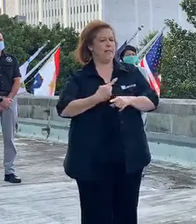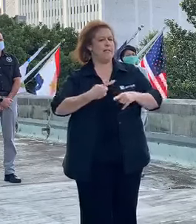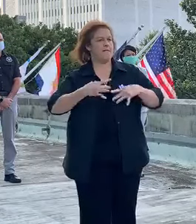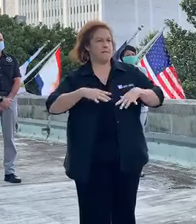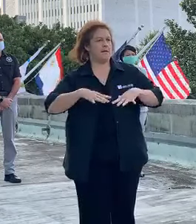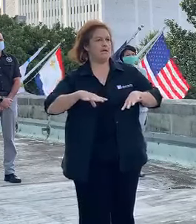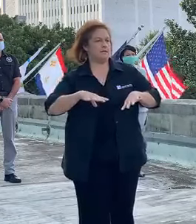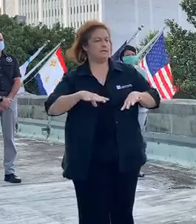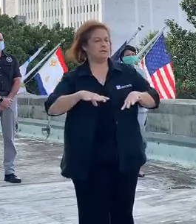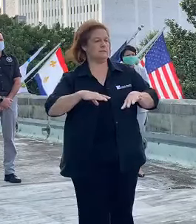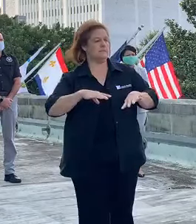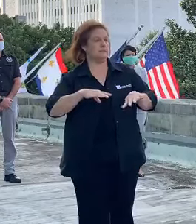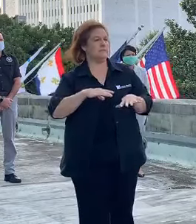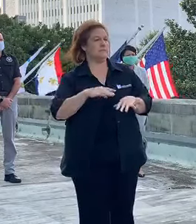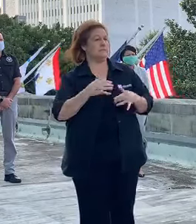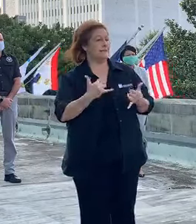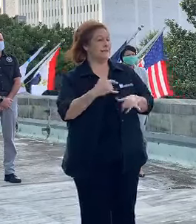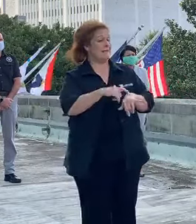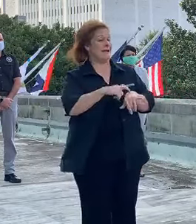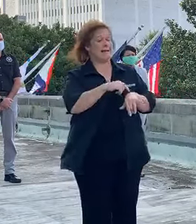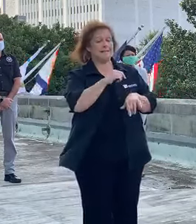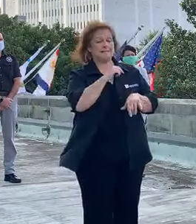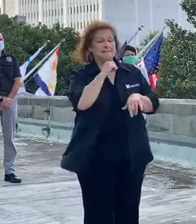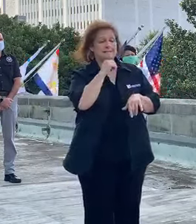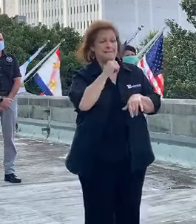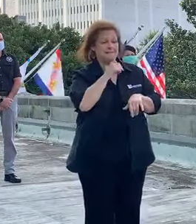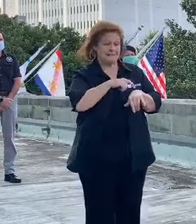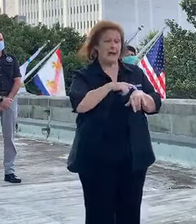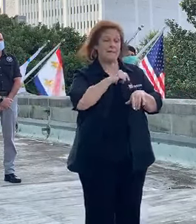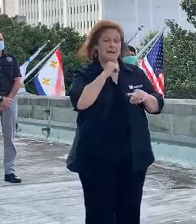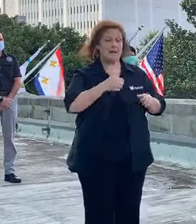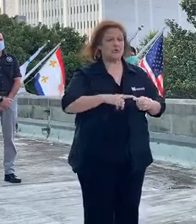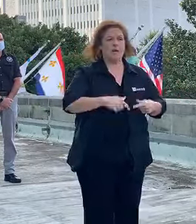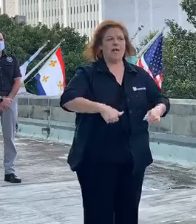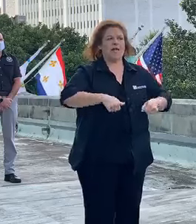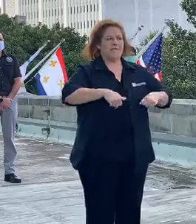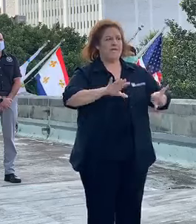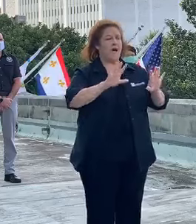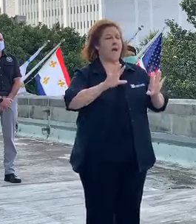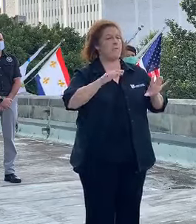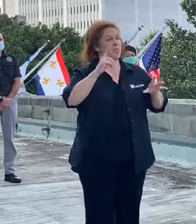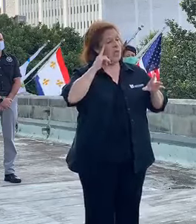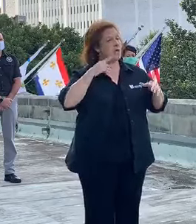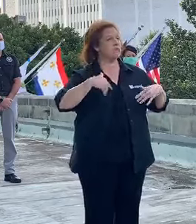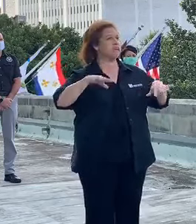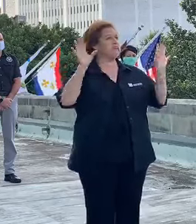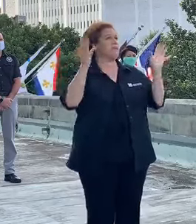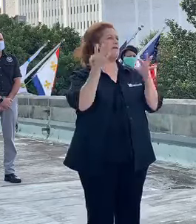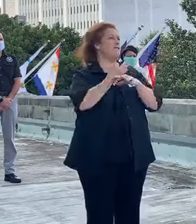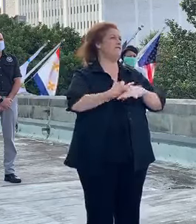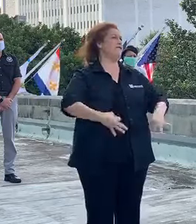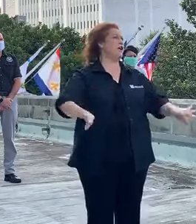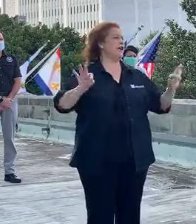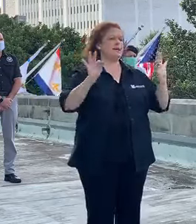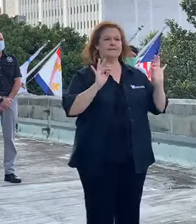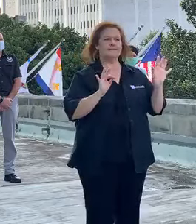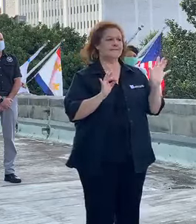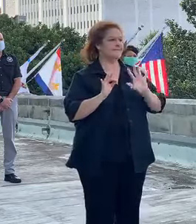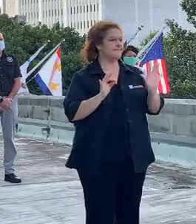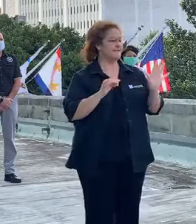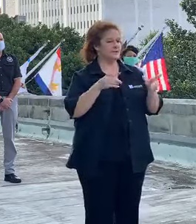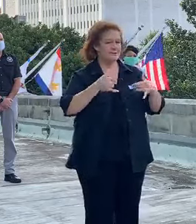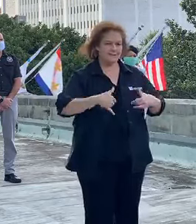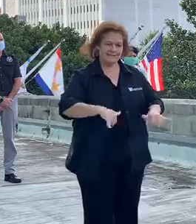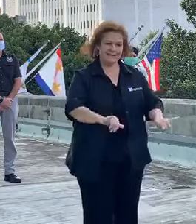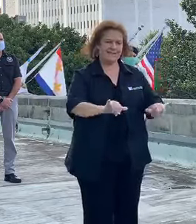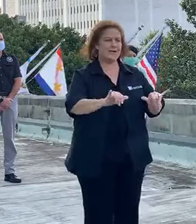known for. But this is not the time to give up, citizens, and have a free-for-all. This is a time to stay committed to the